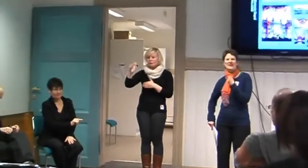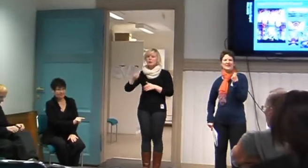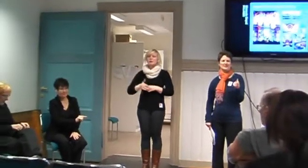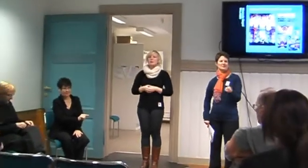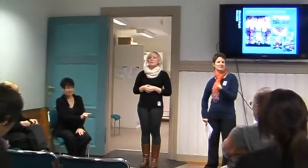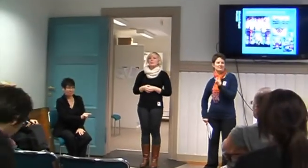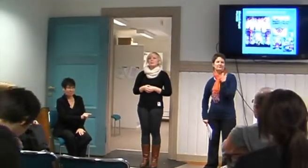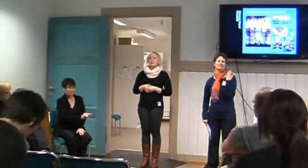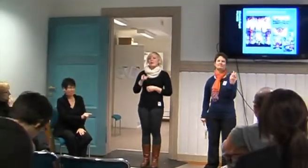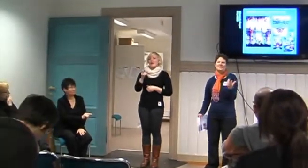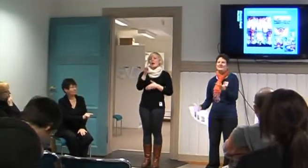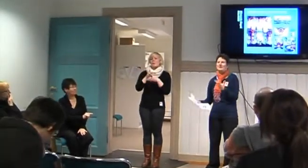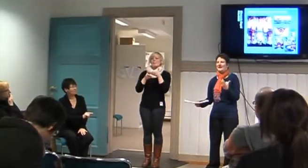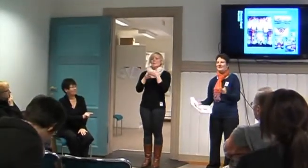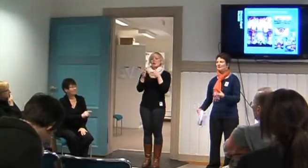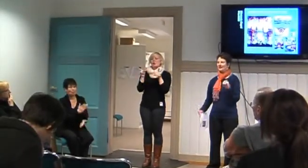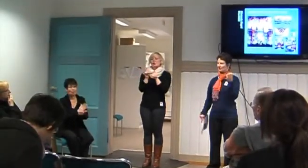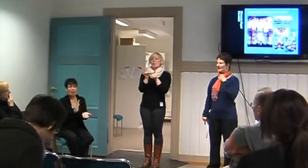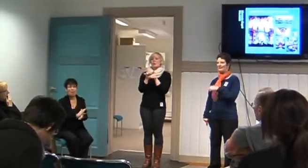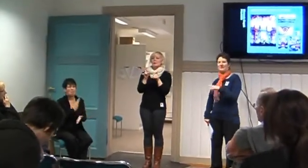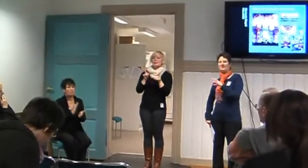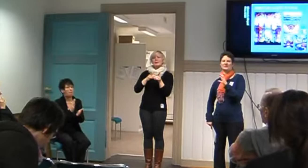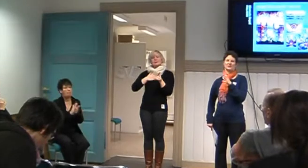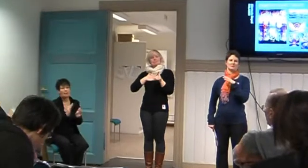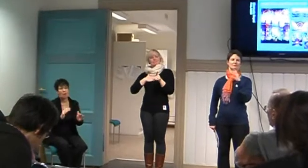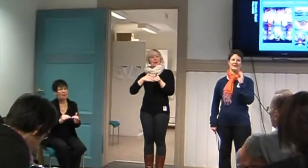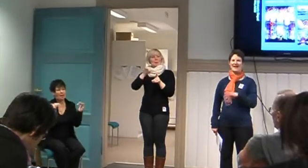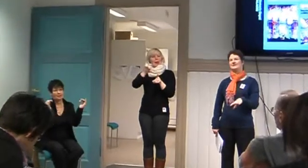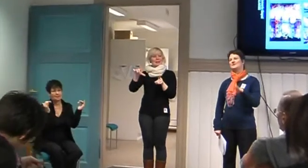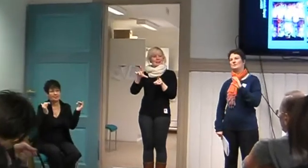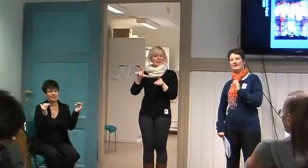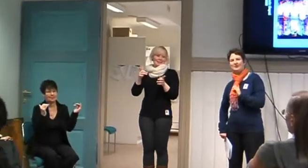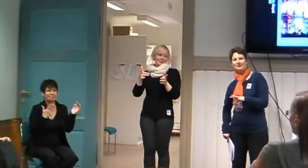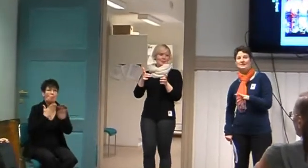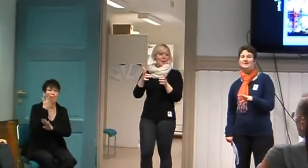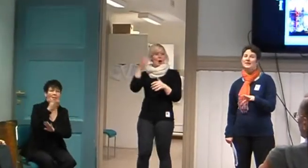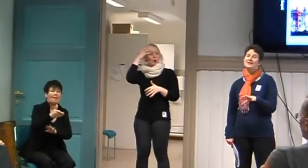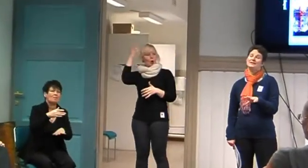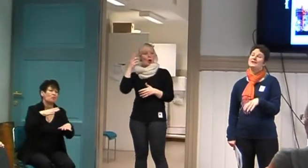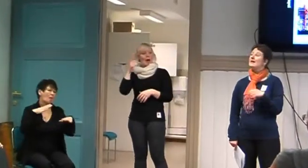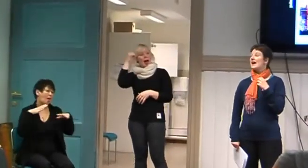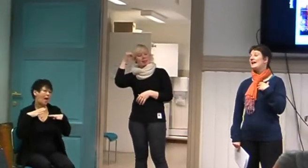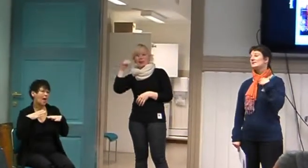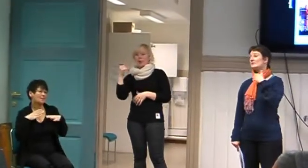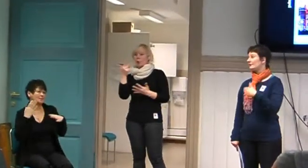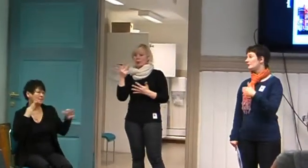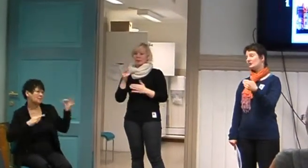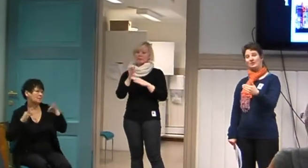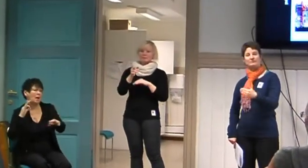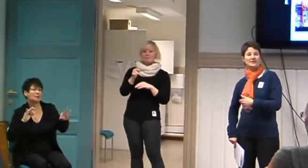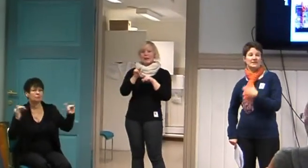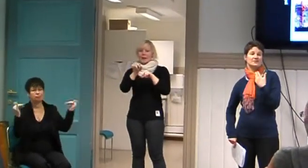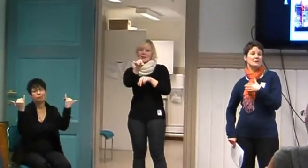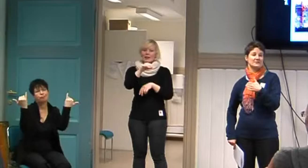built really as a sort of pleasure palace, really. It's where he went to relax, where he went to entertain, and